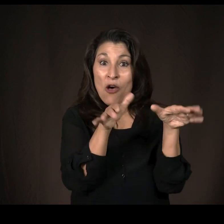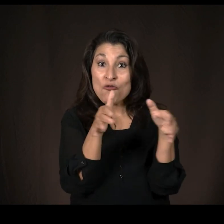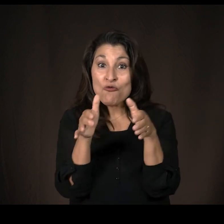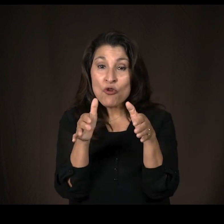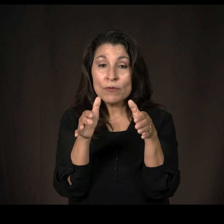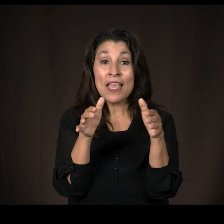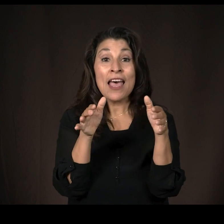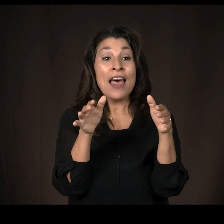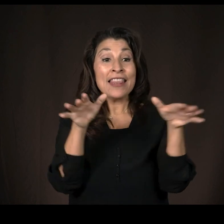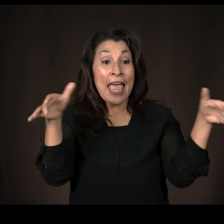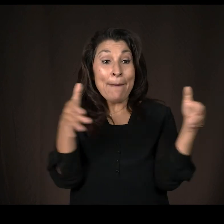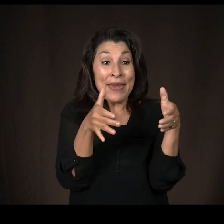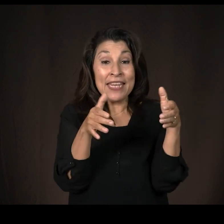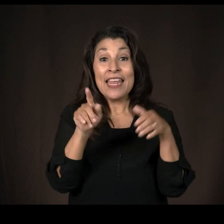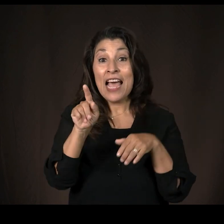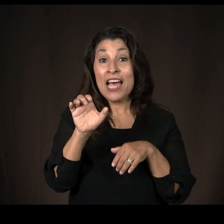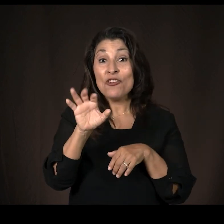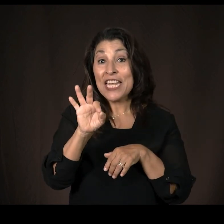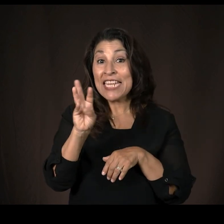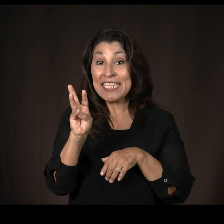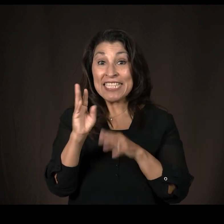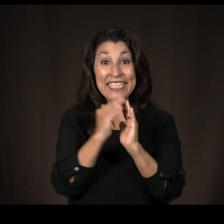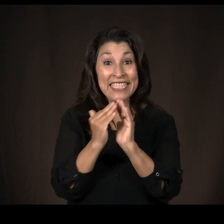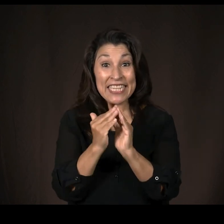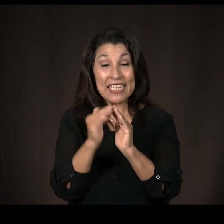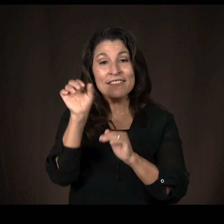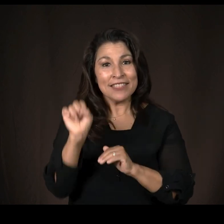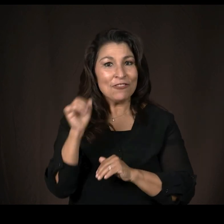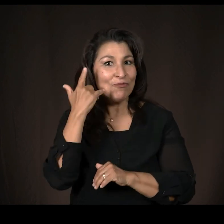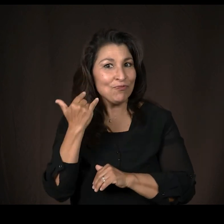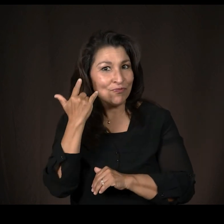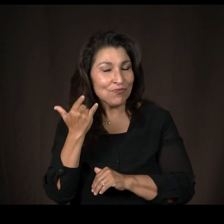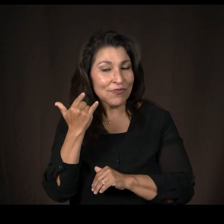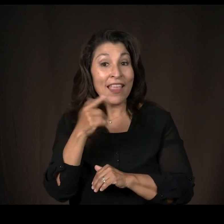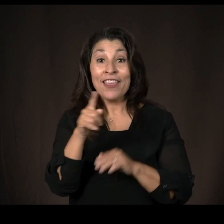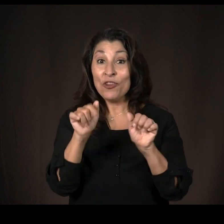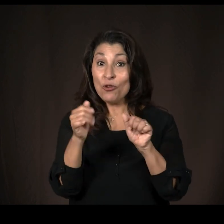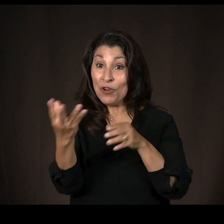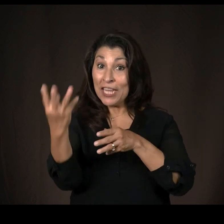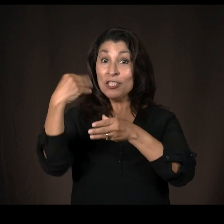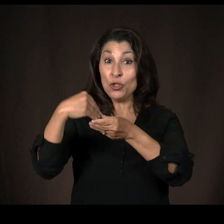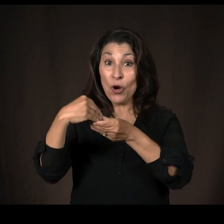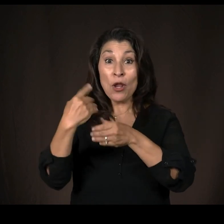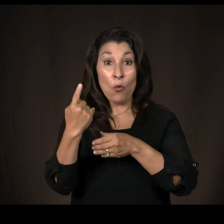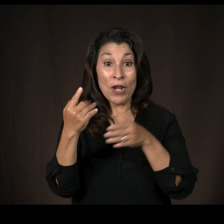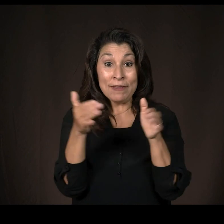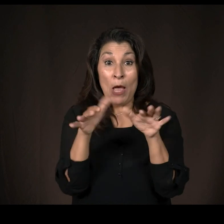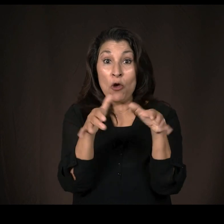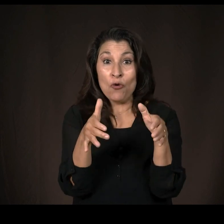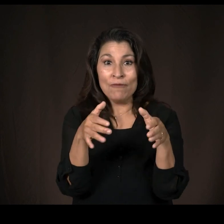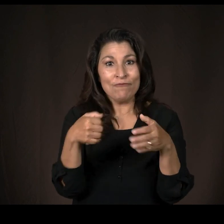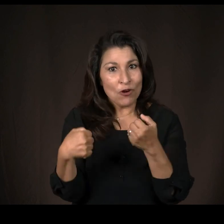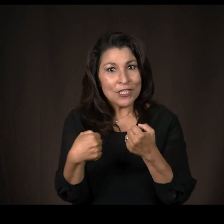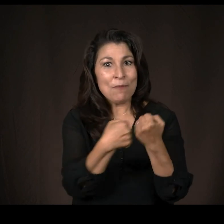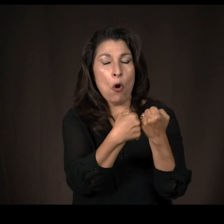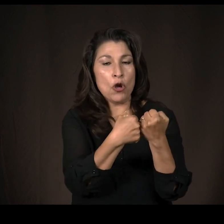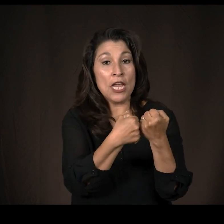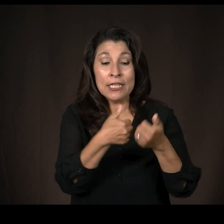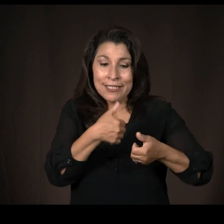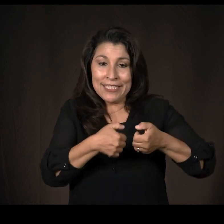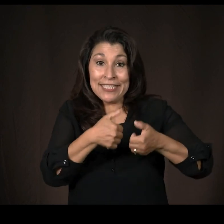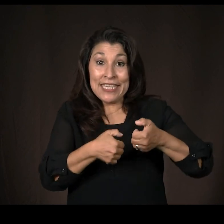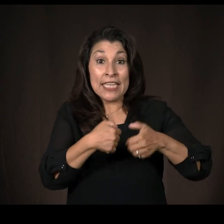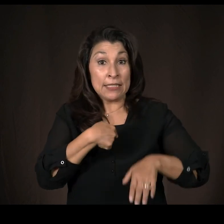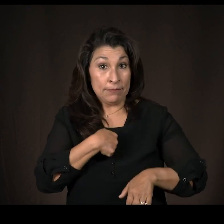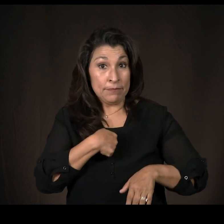7,000 small groups that meet in 196 cities of Southern California. You could join one of our many small groups for support.